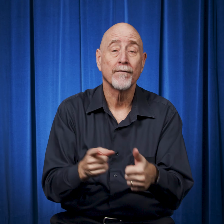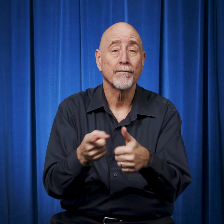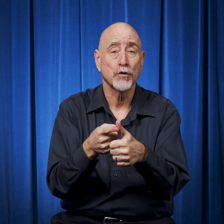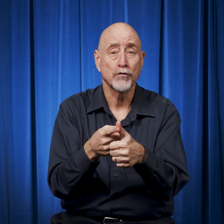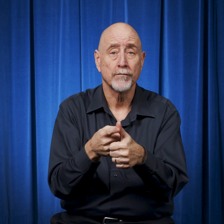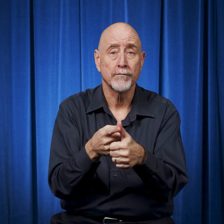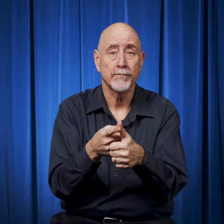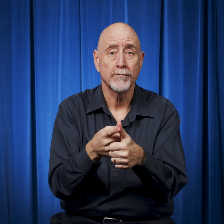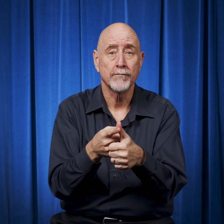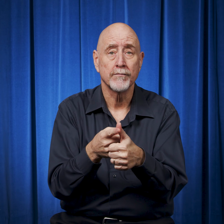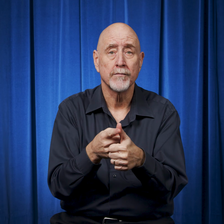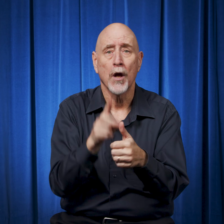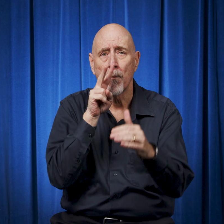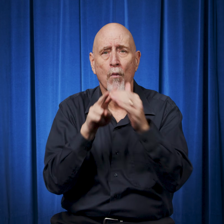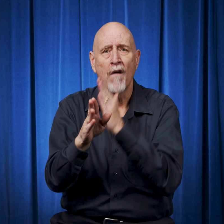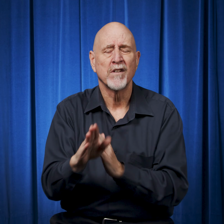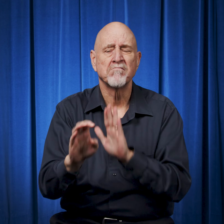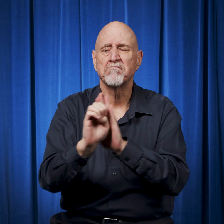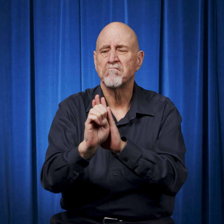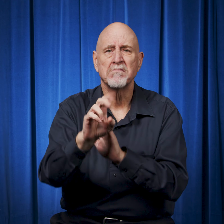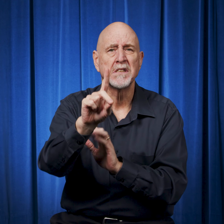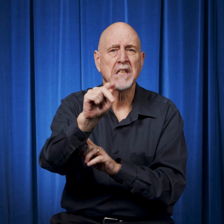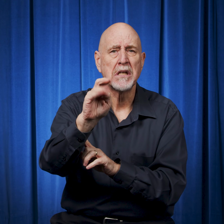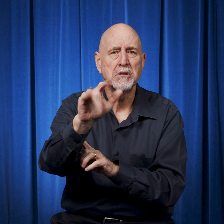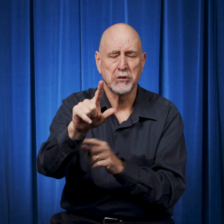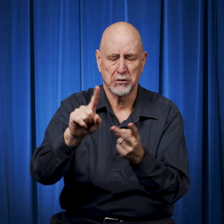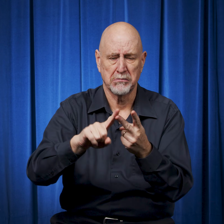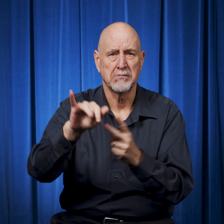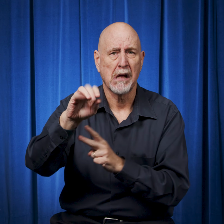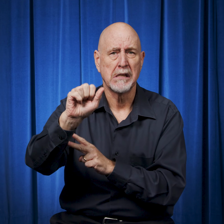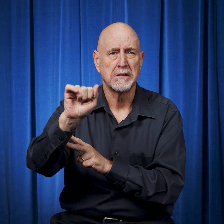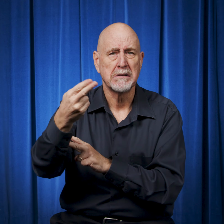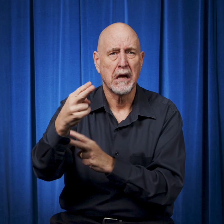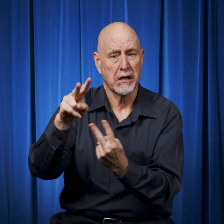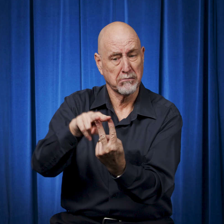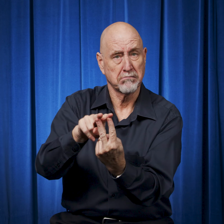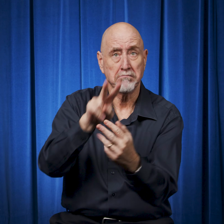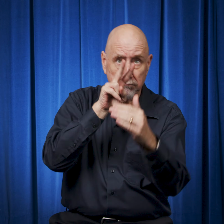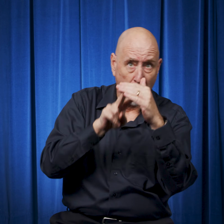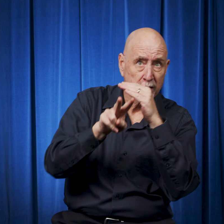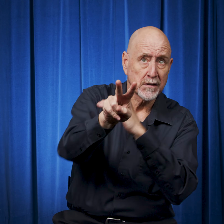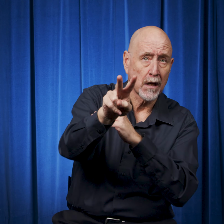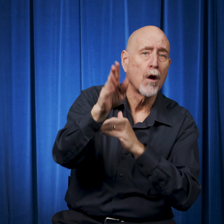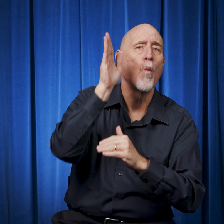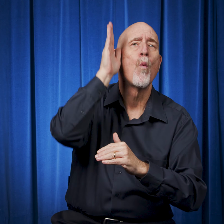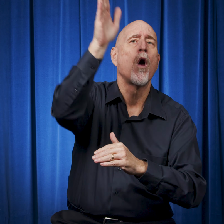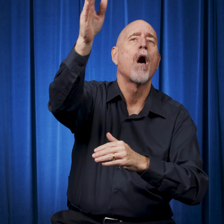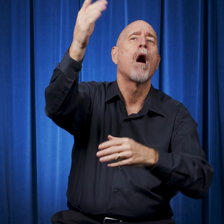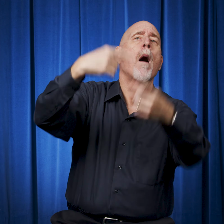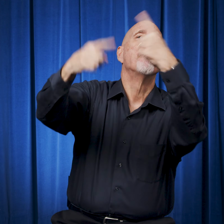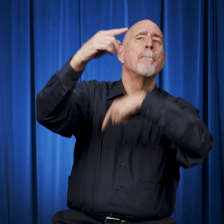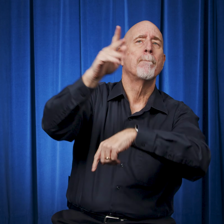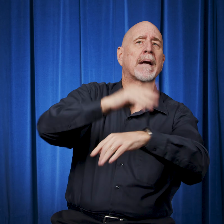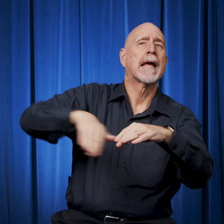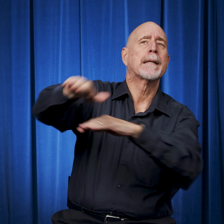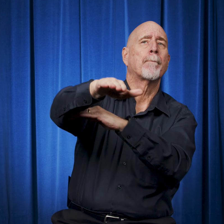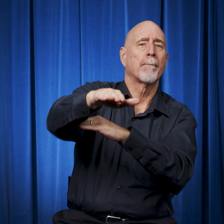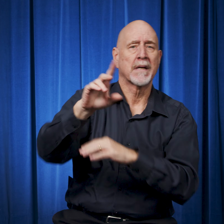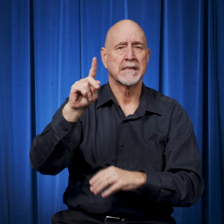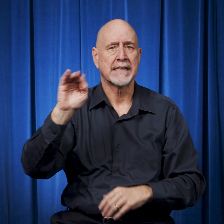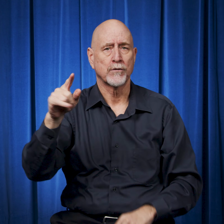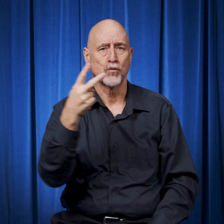can go and read prophets like Daniel and Isaiah who prophesied about a coming kingdom, like Daniel chapter 2,